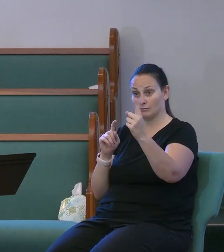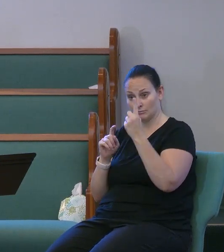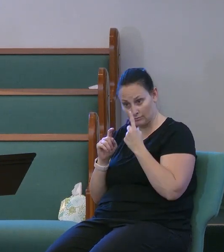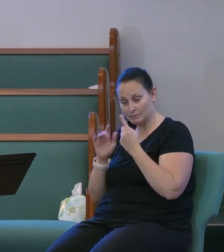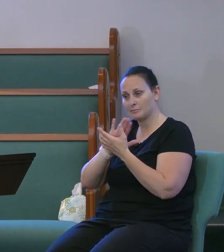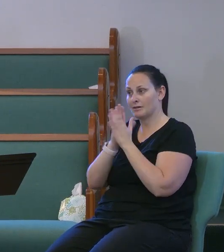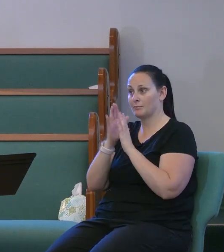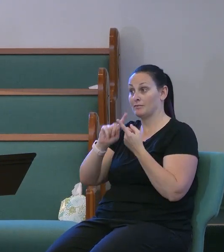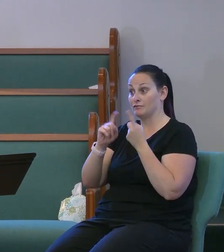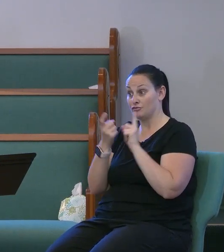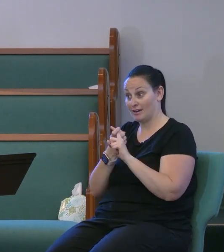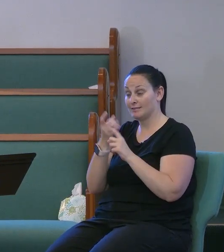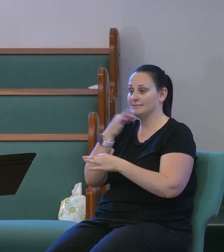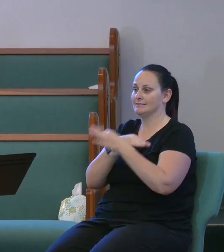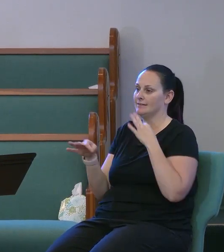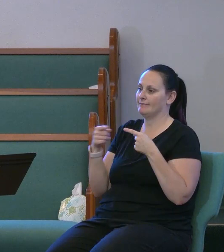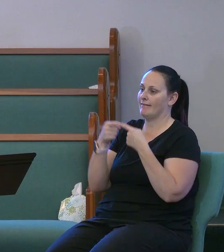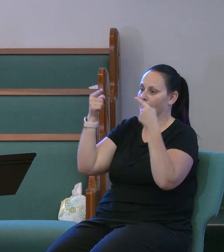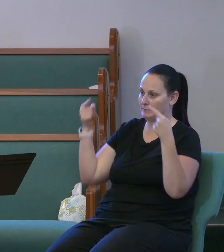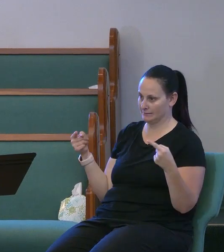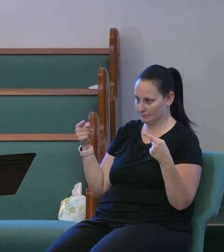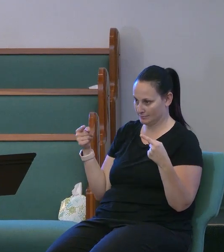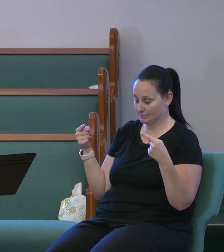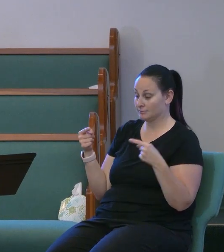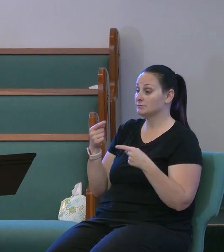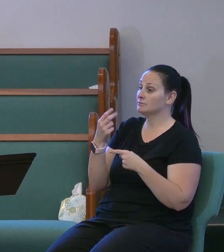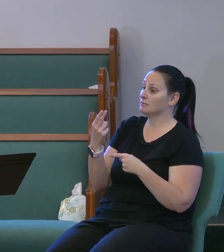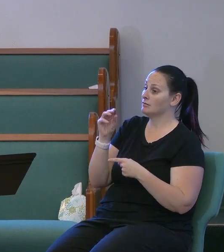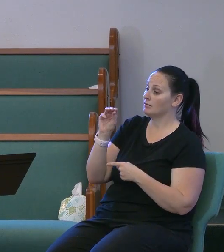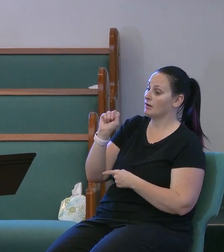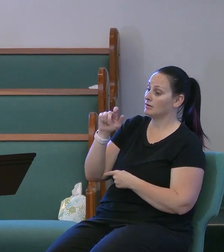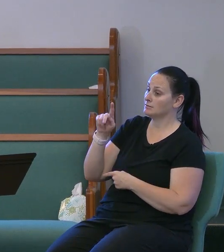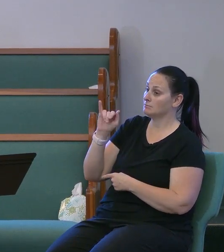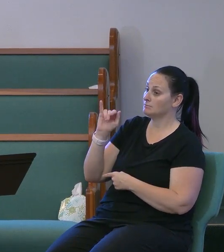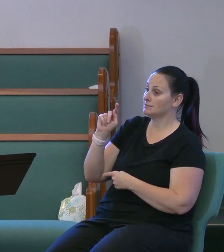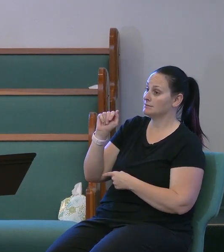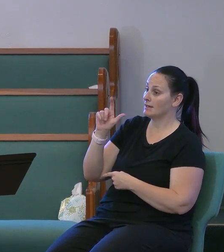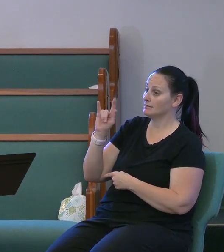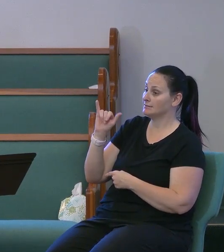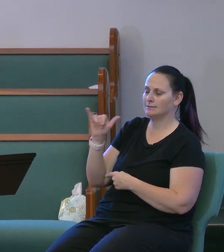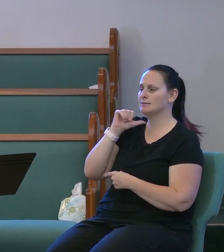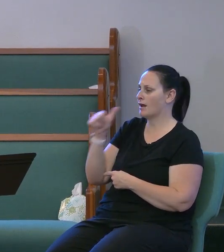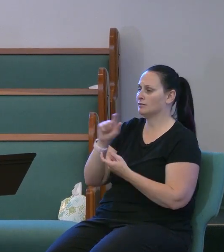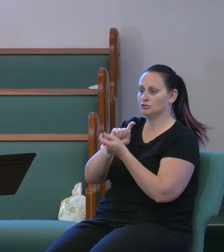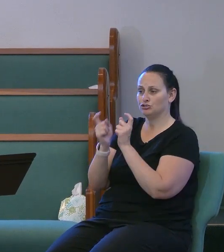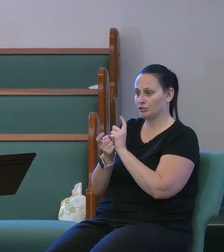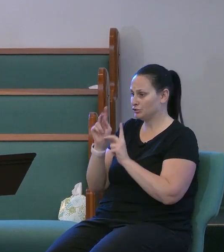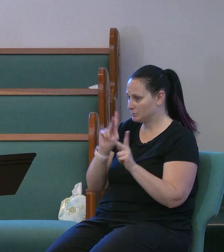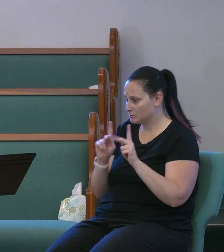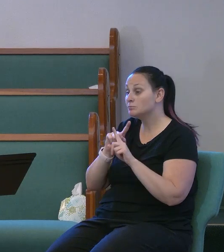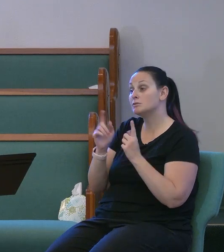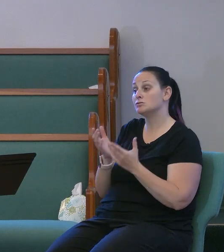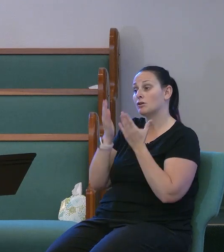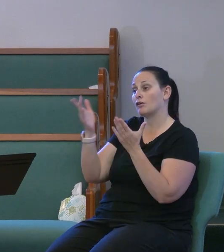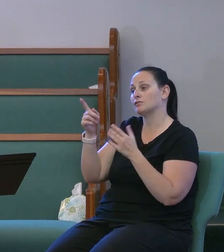become a friend instead of an enemy. Hospitality is not to change people, but to offer